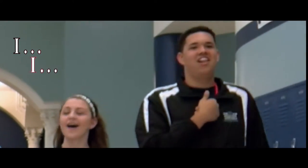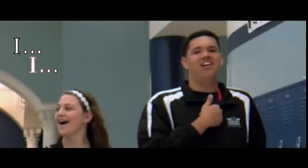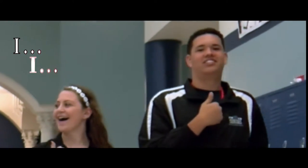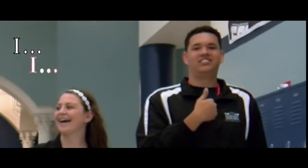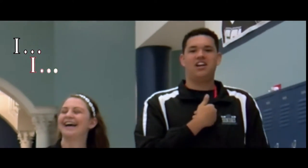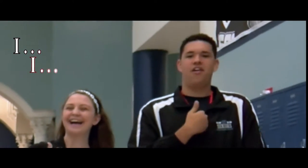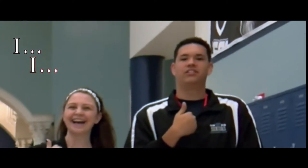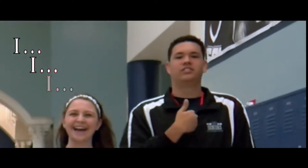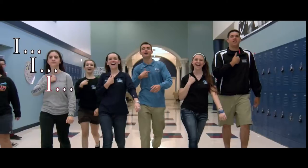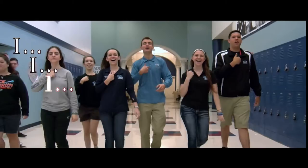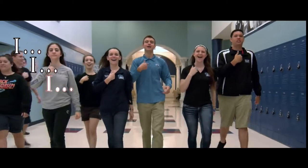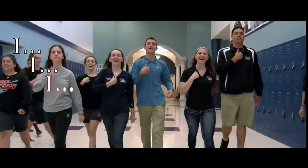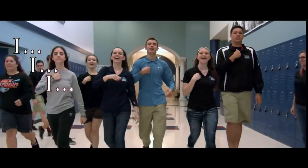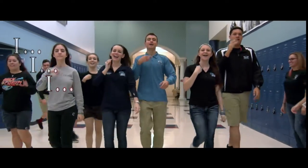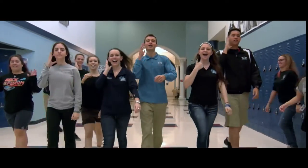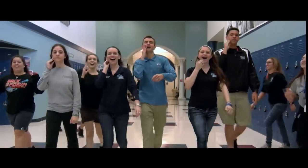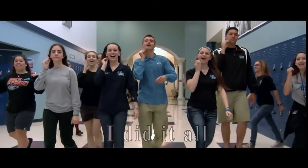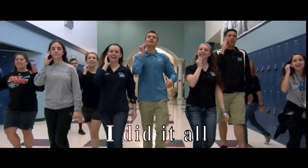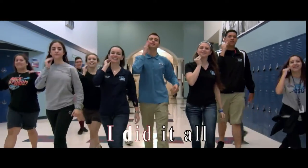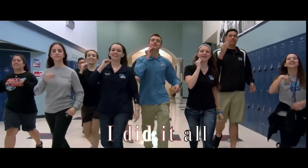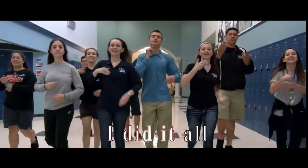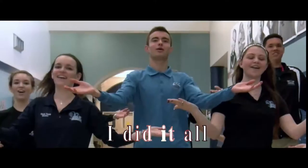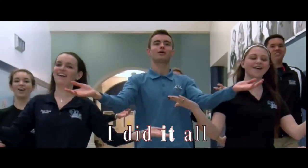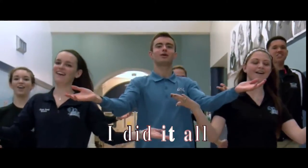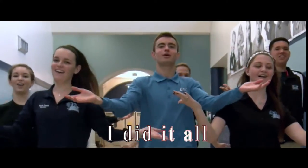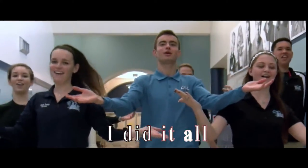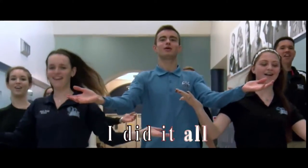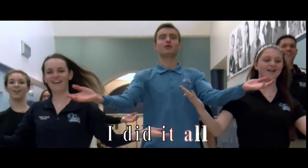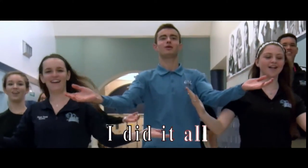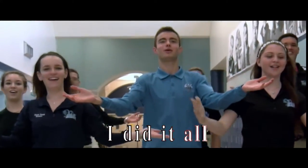I did it all